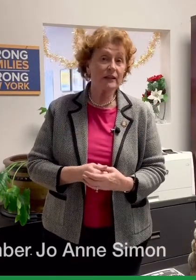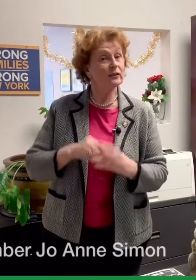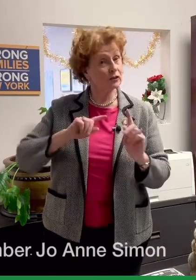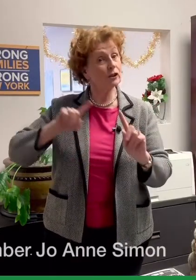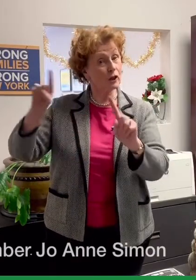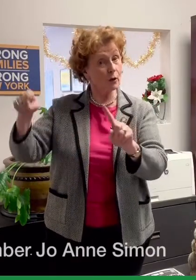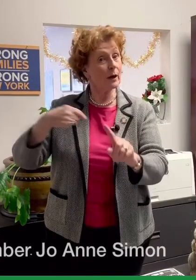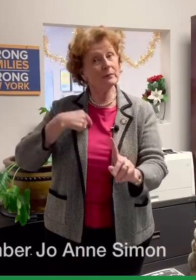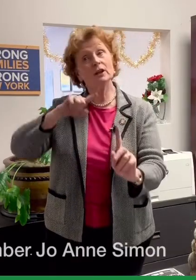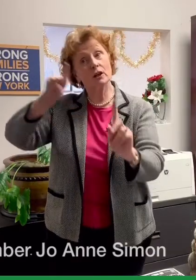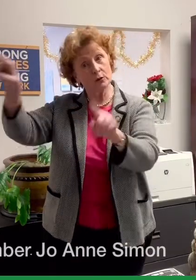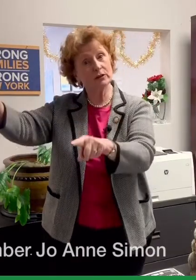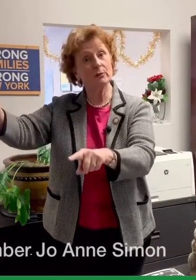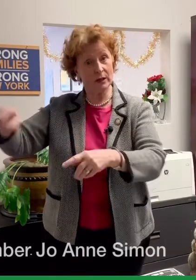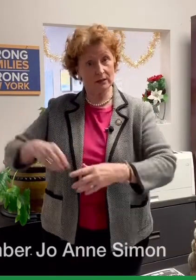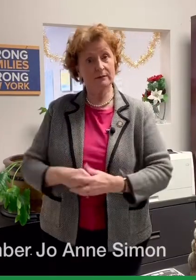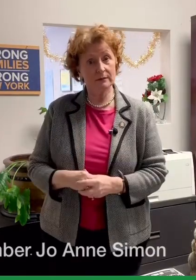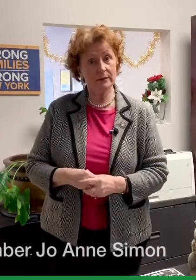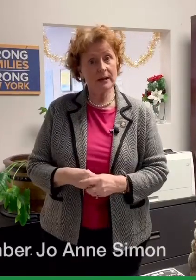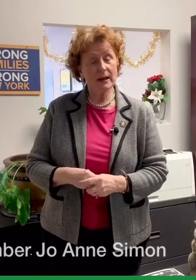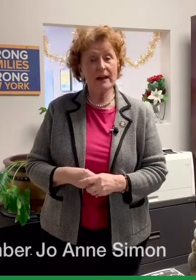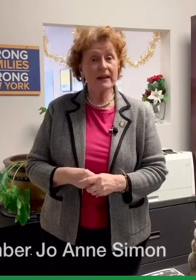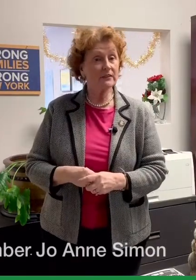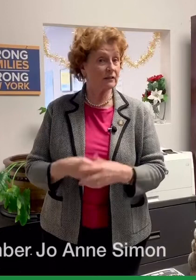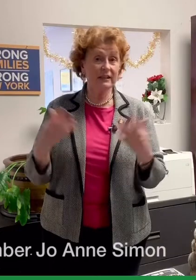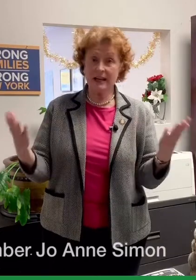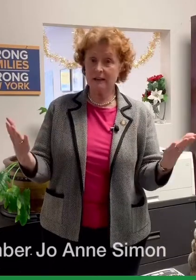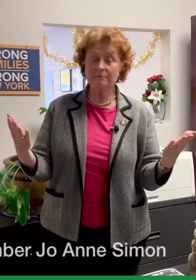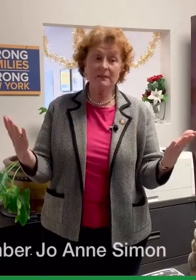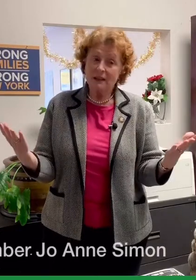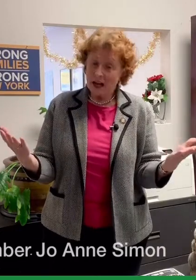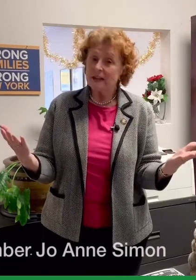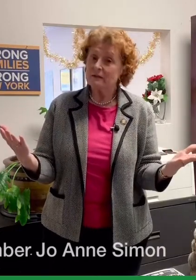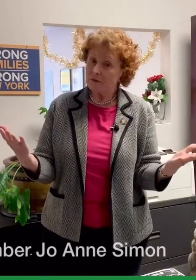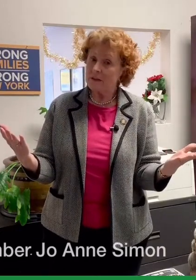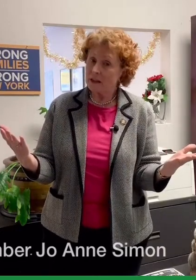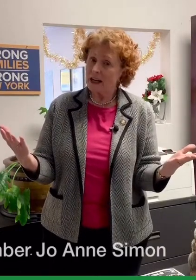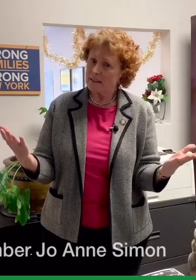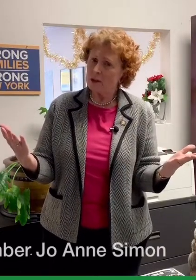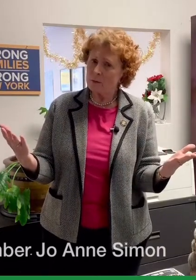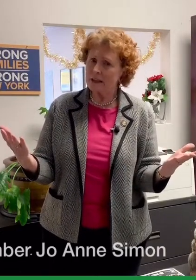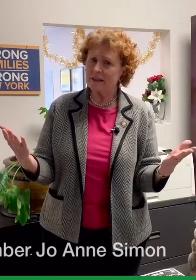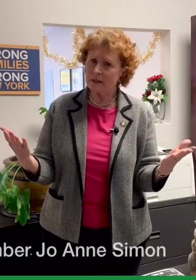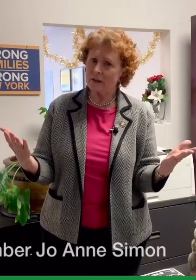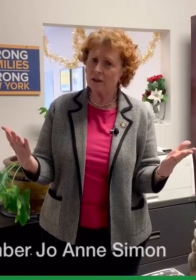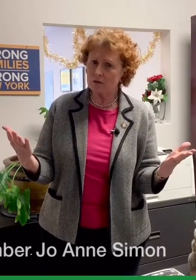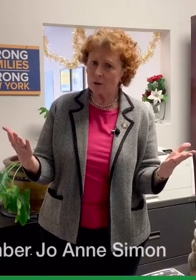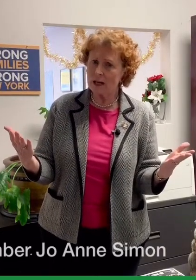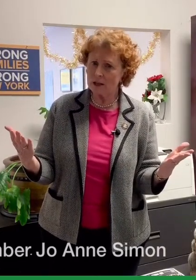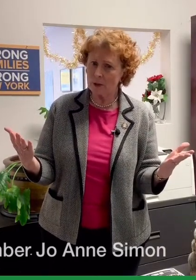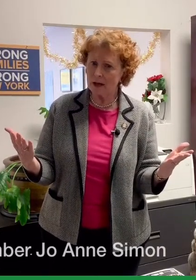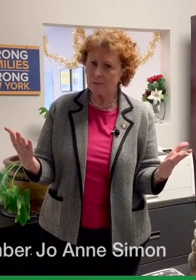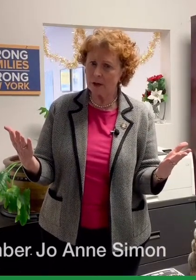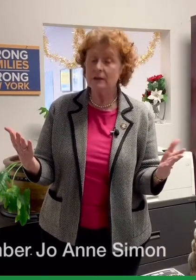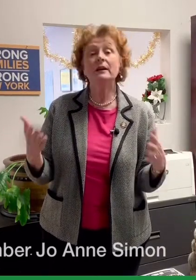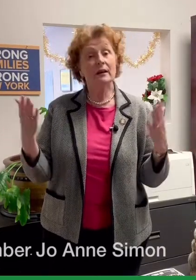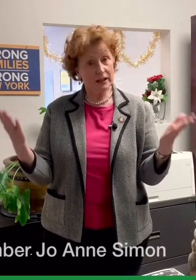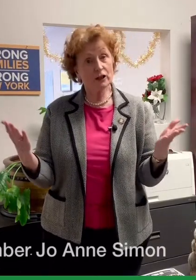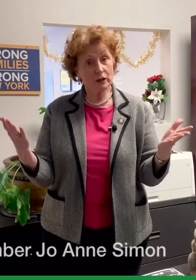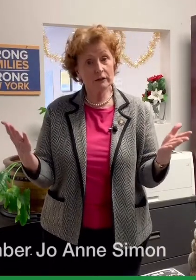to go. I'm going to go somewhere. And that's, again, kind of the kind of thing you might think of on your own anyway, but I encourage you